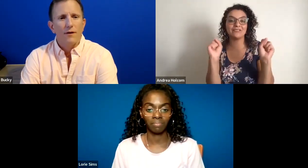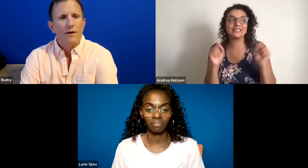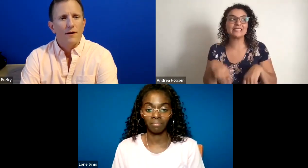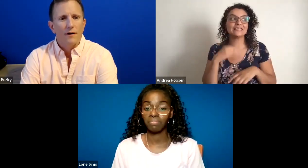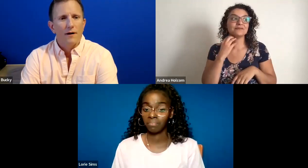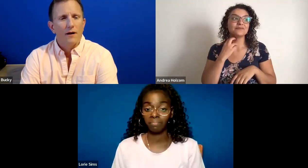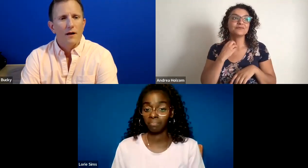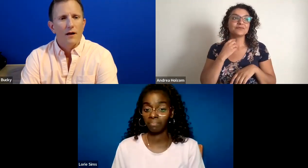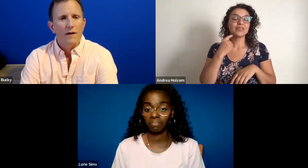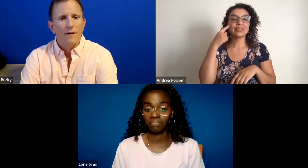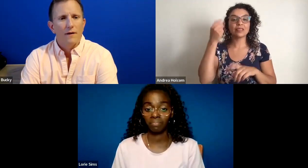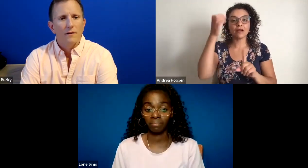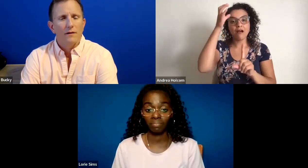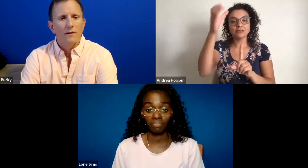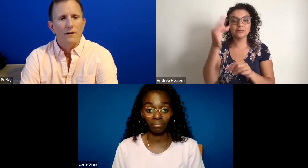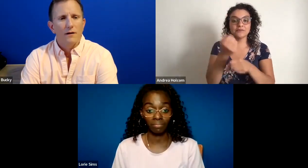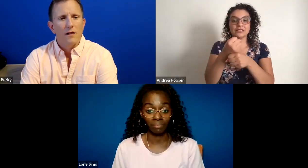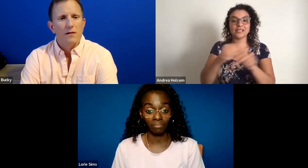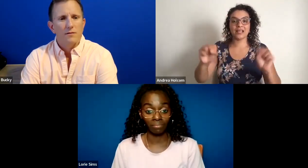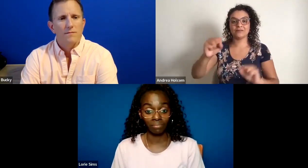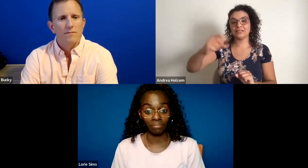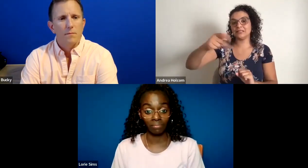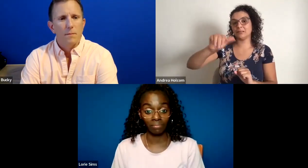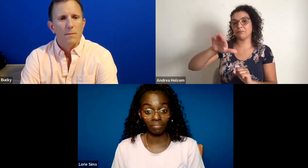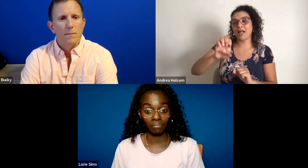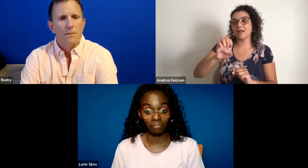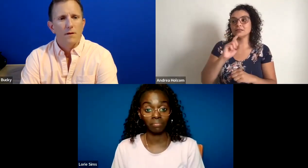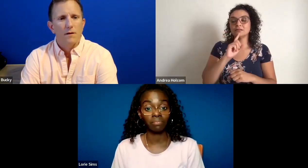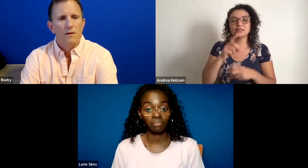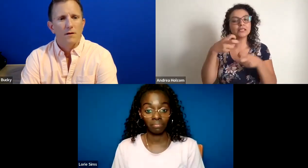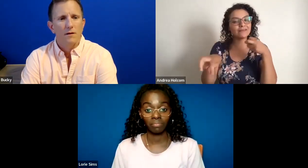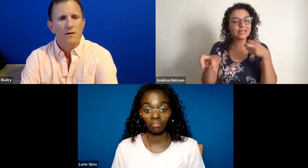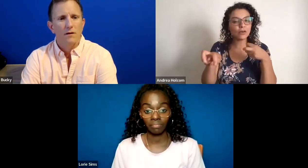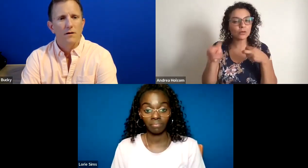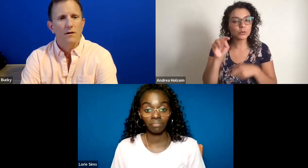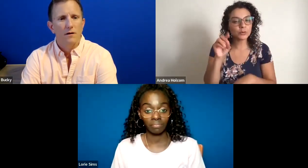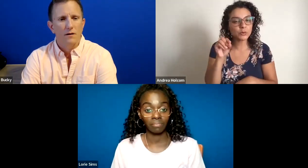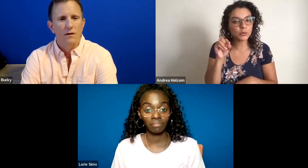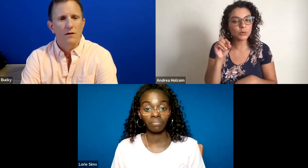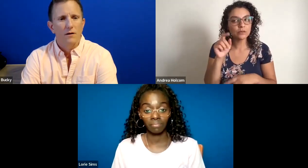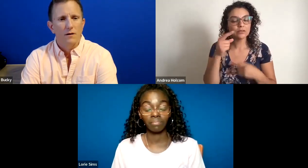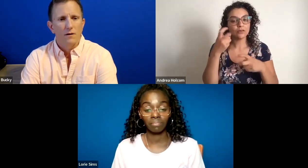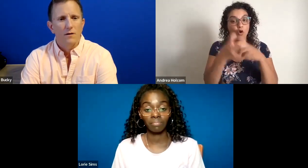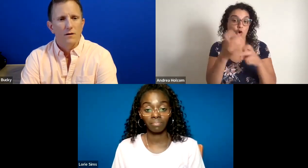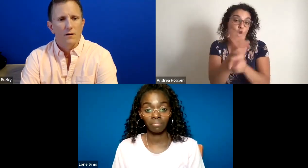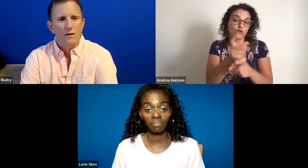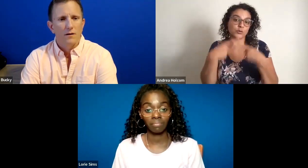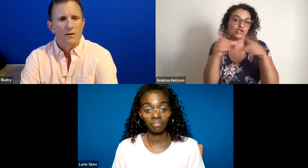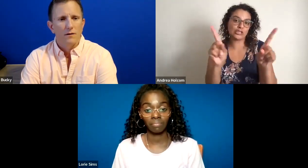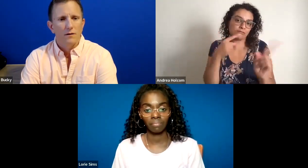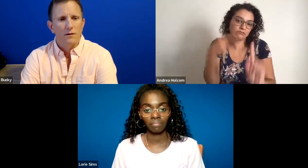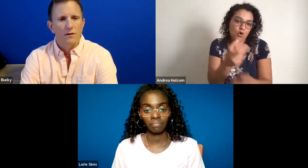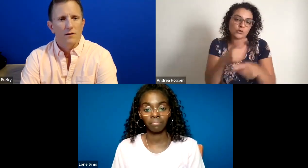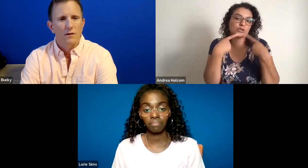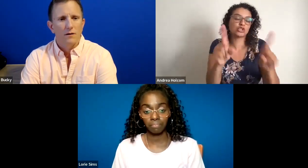You are right, because safety is so important. And the concept of a safe space is kind of difficult